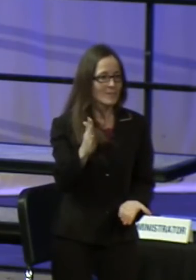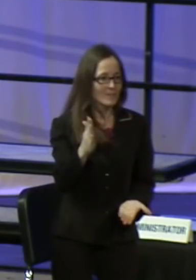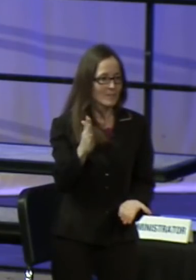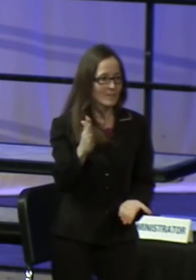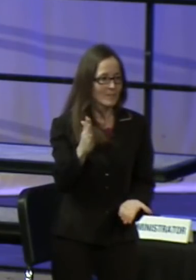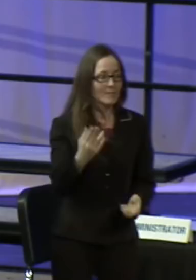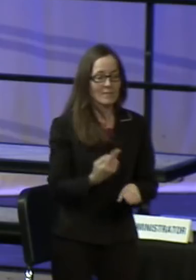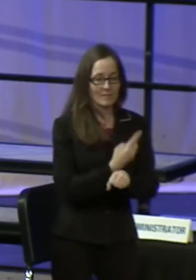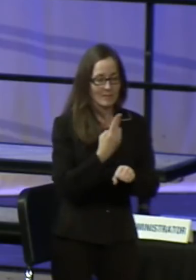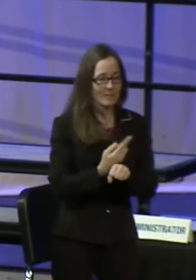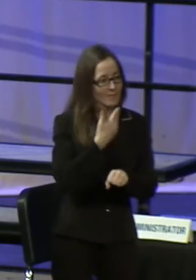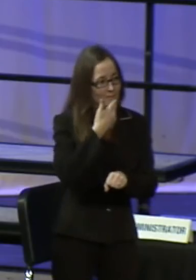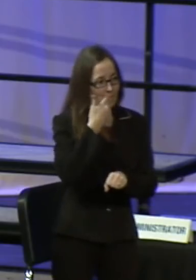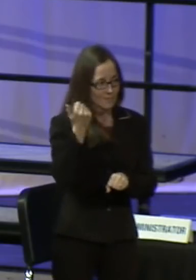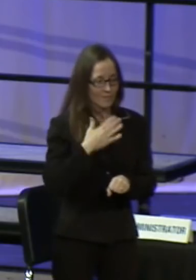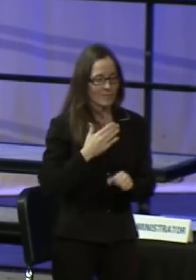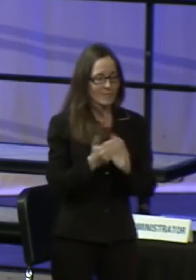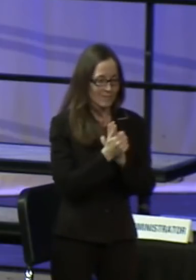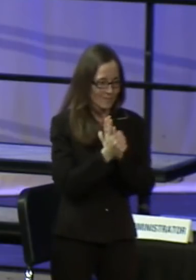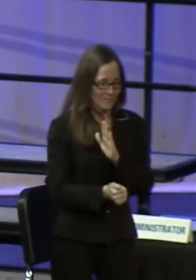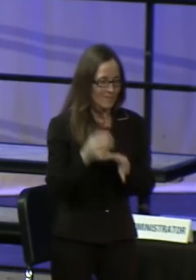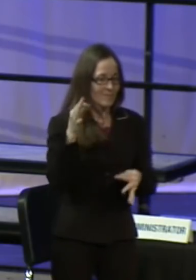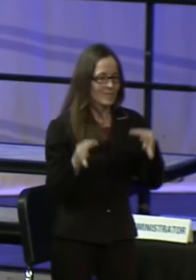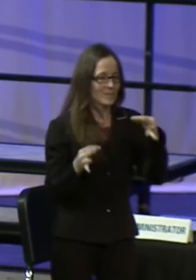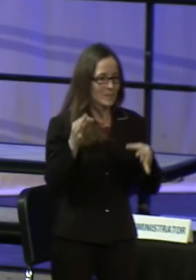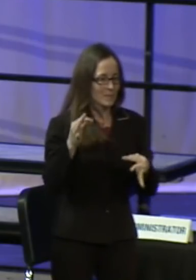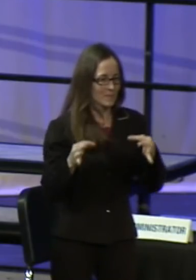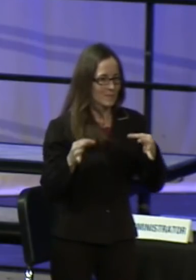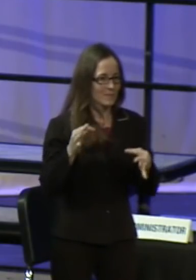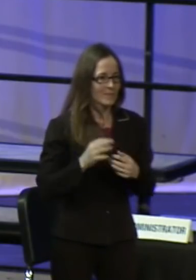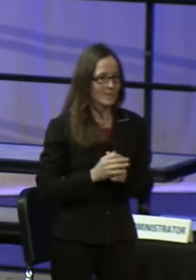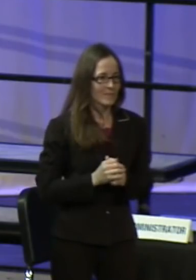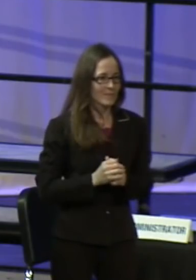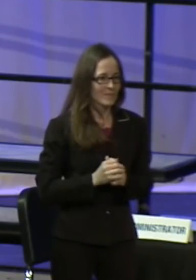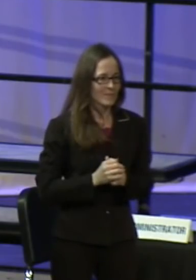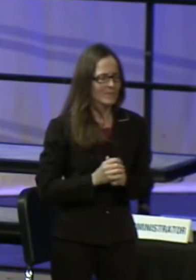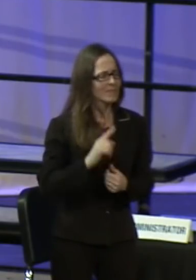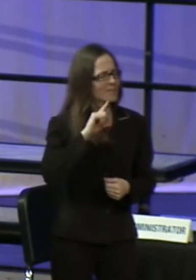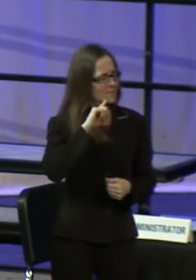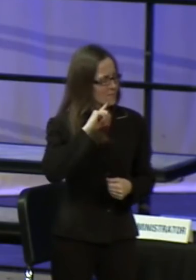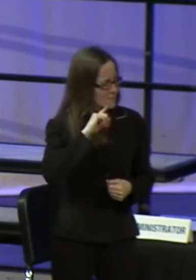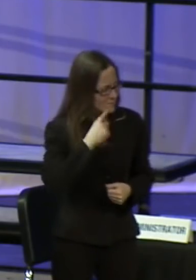best of my skill and judgment, to the best of my skill and judgment, diligently and